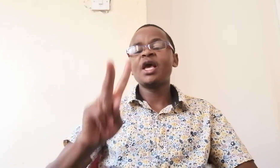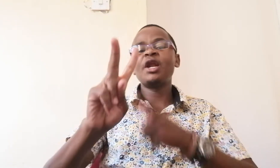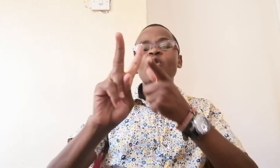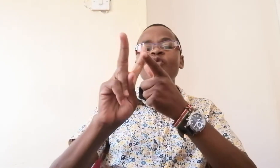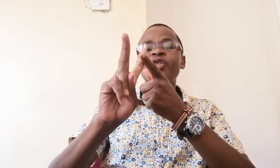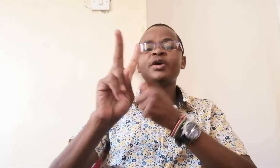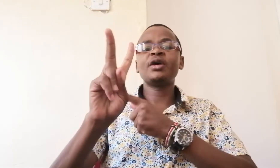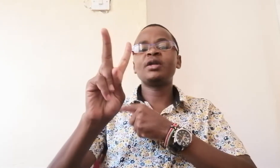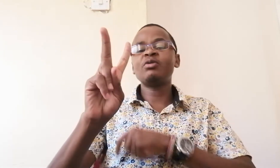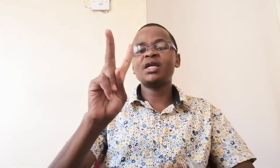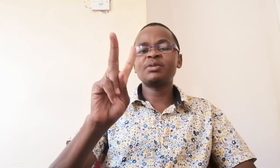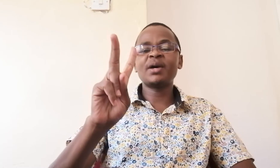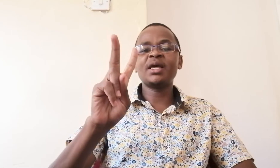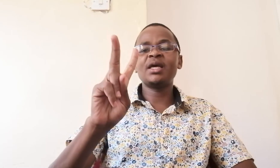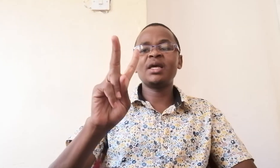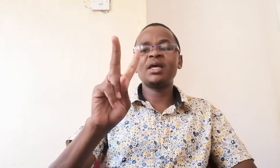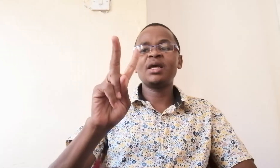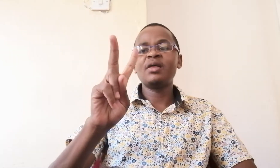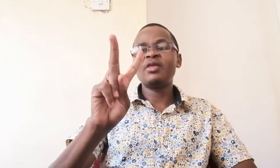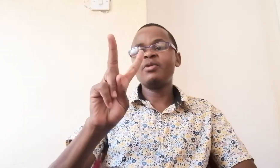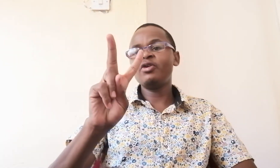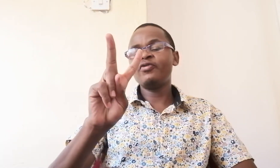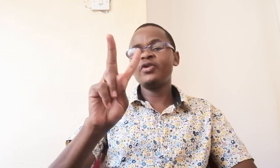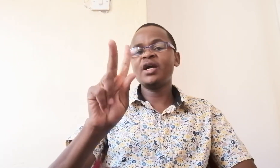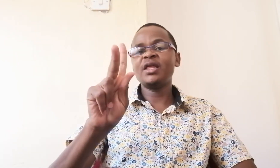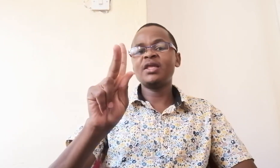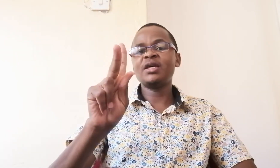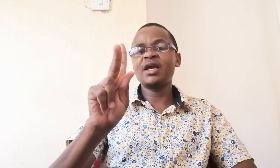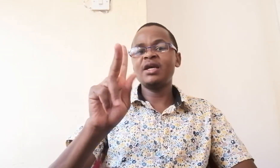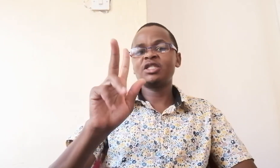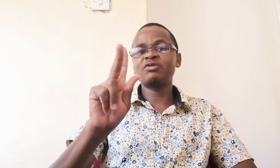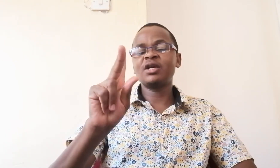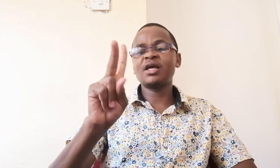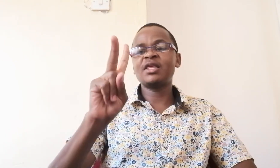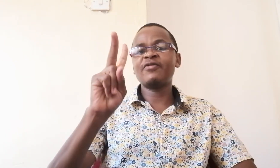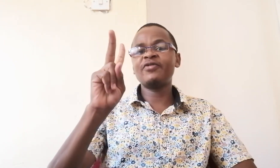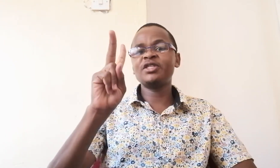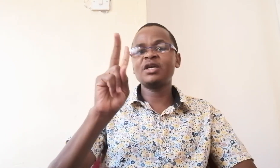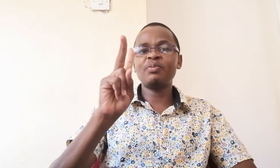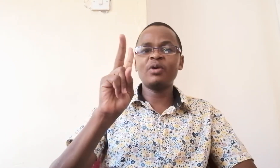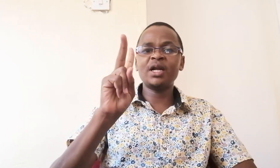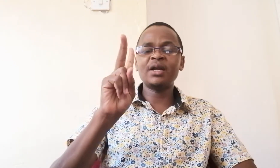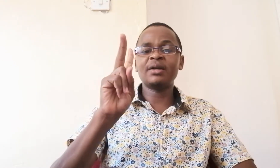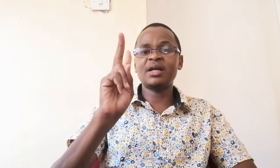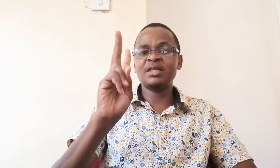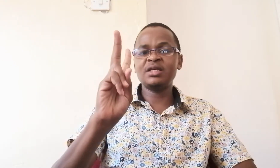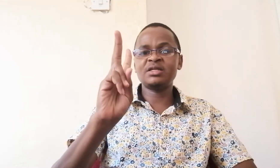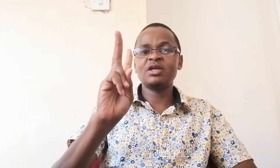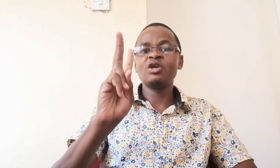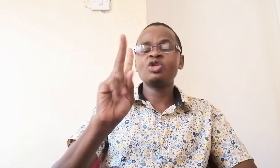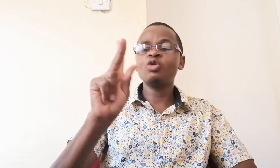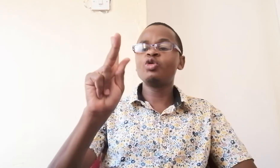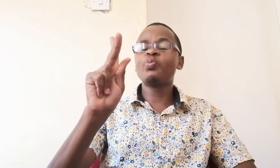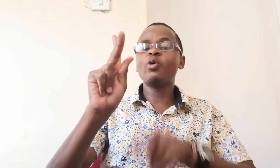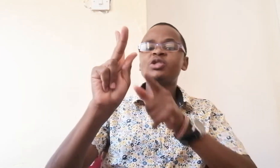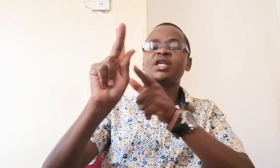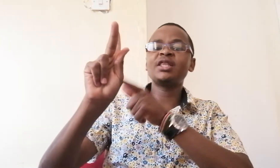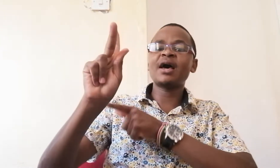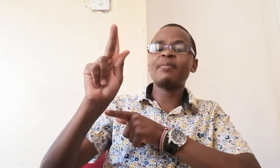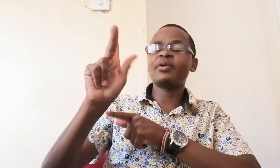Now look at the middle finger and the index finger, they are facing upward like this. So you put the dab, this is